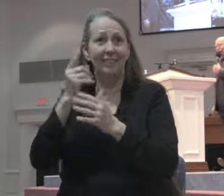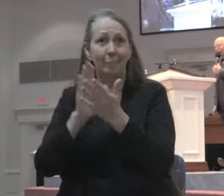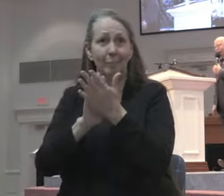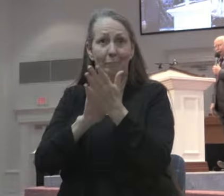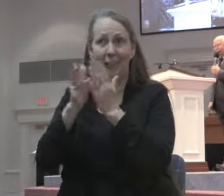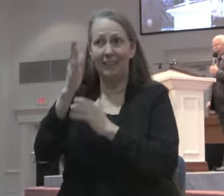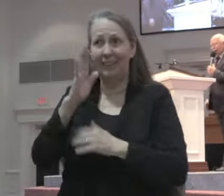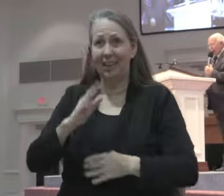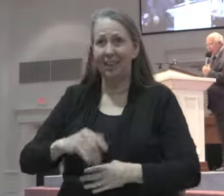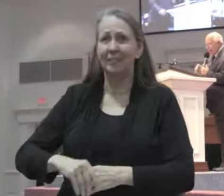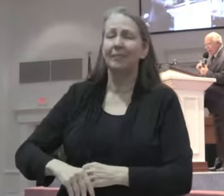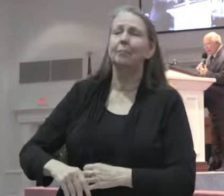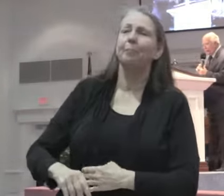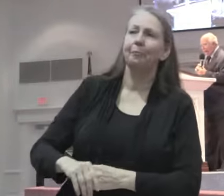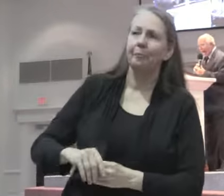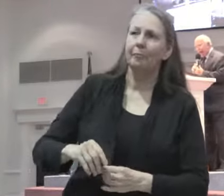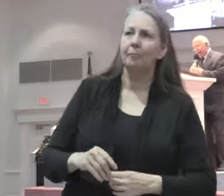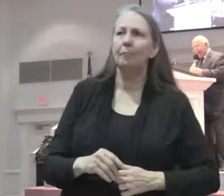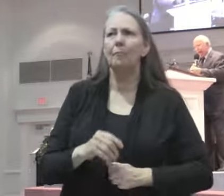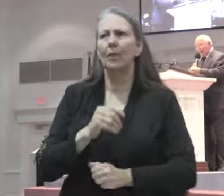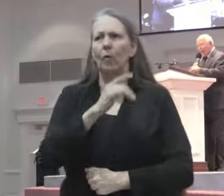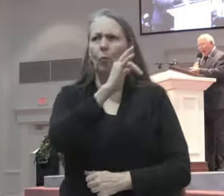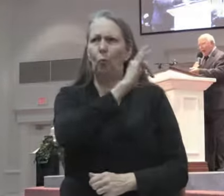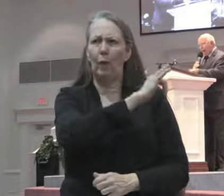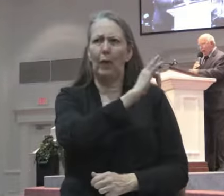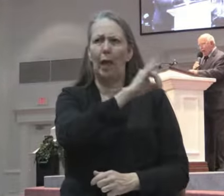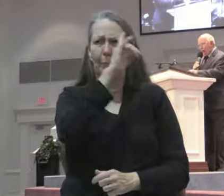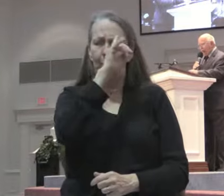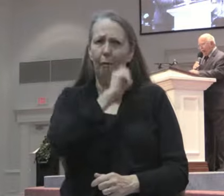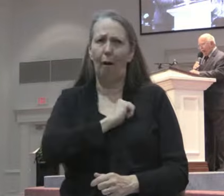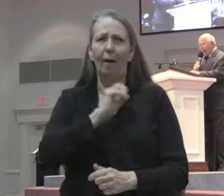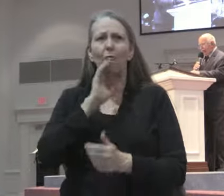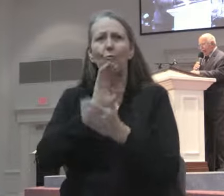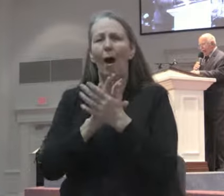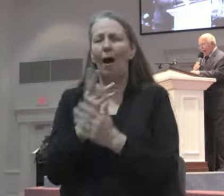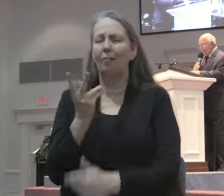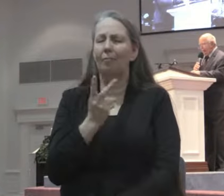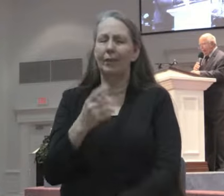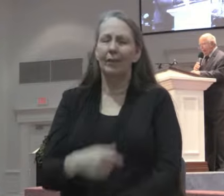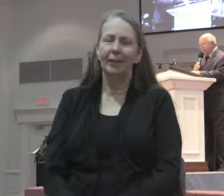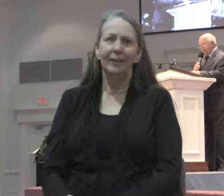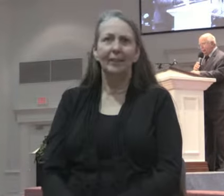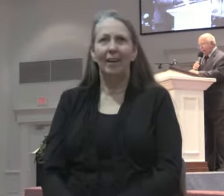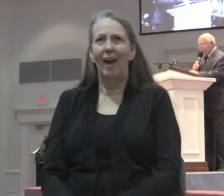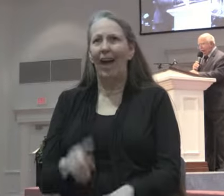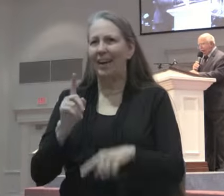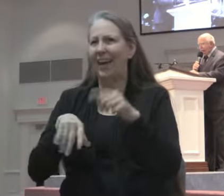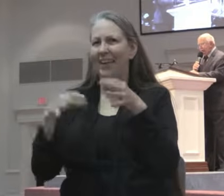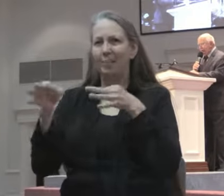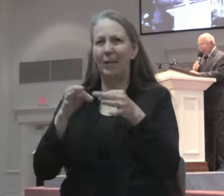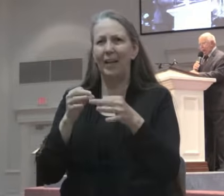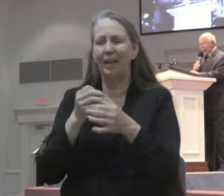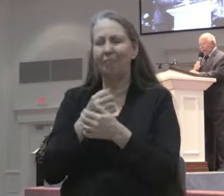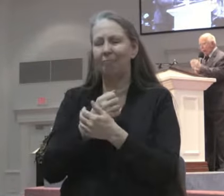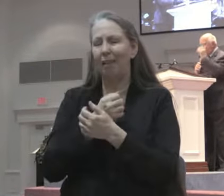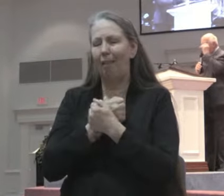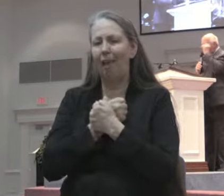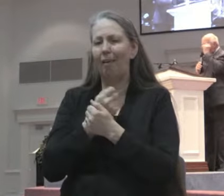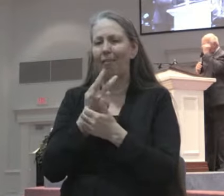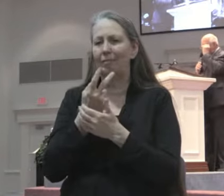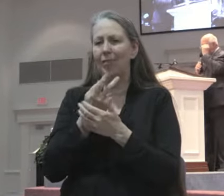Praise God. We do love your pastor and his wife more than I'll even try to stand here and tell